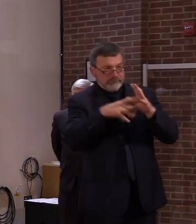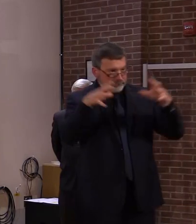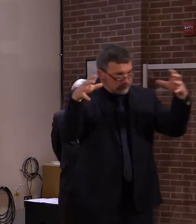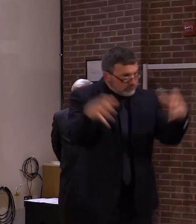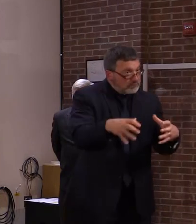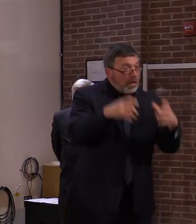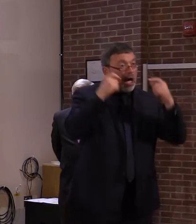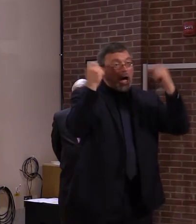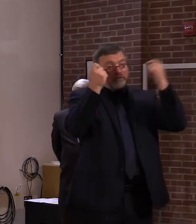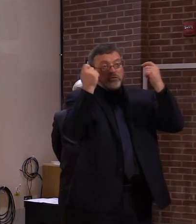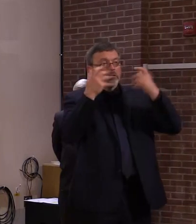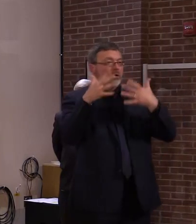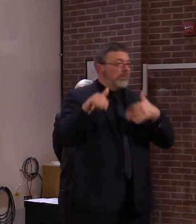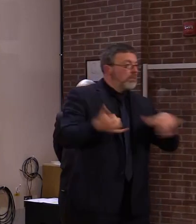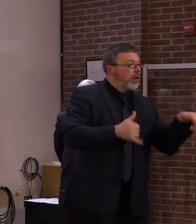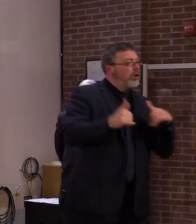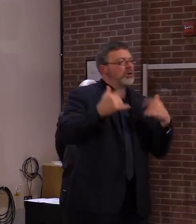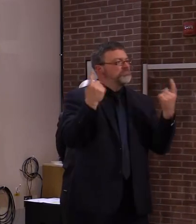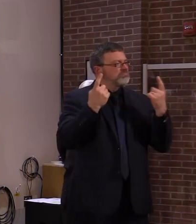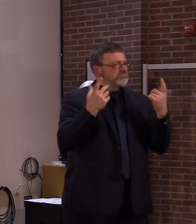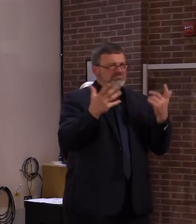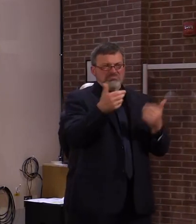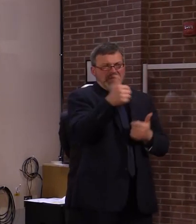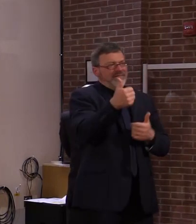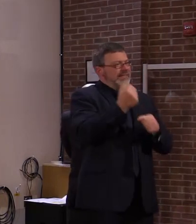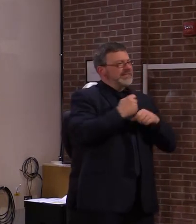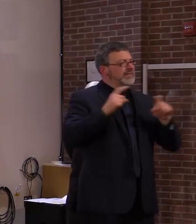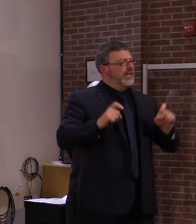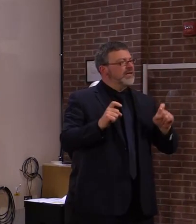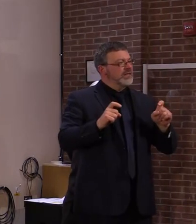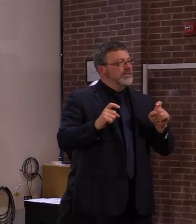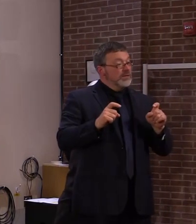with, especially if you're with somebody more vulnerable. So